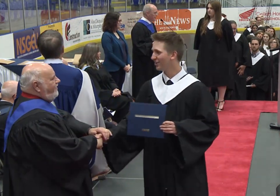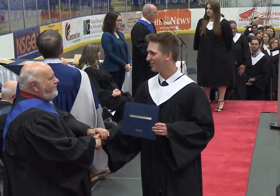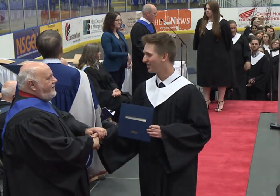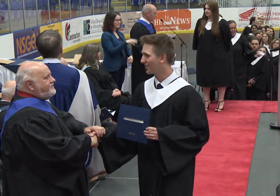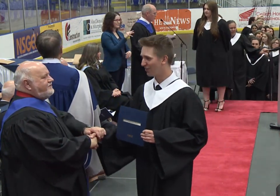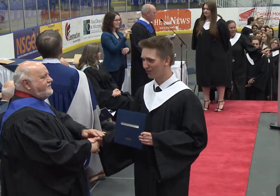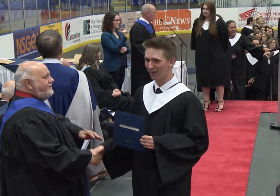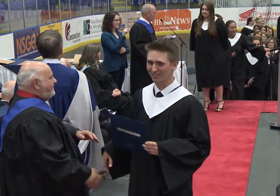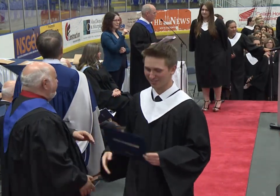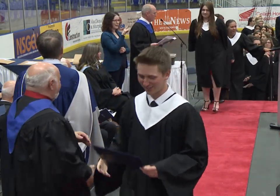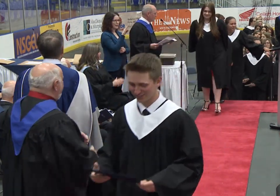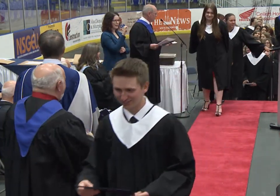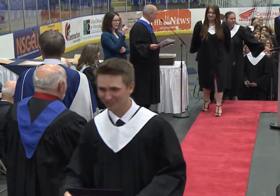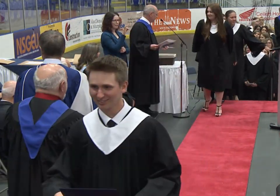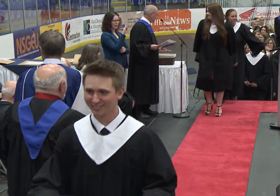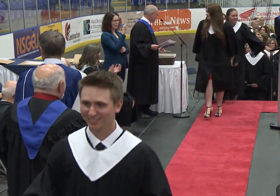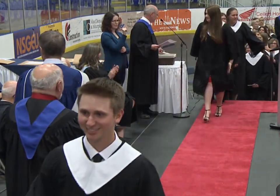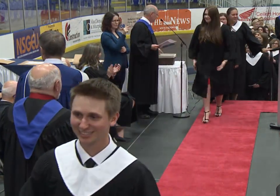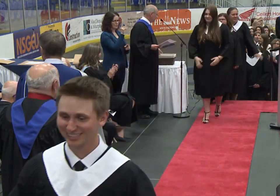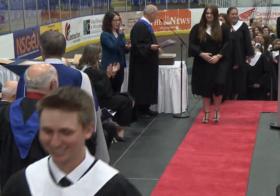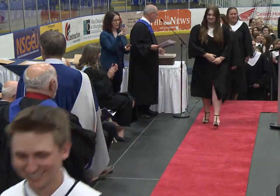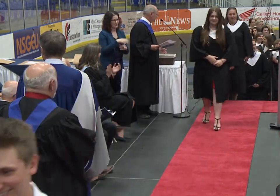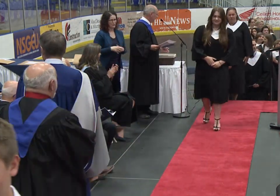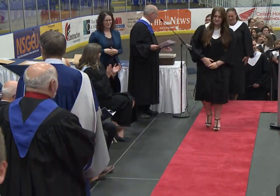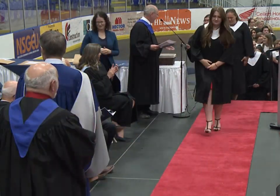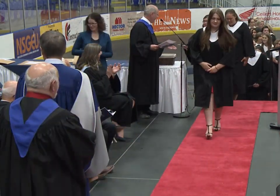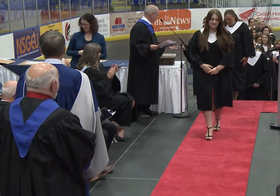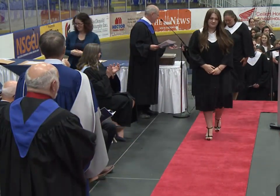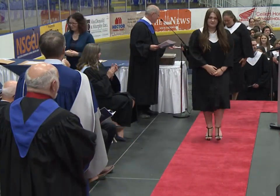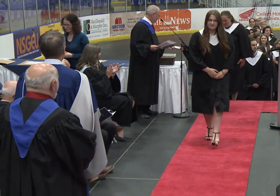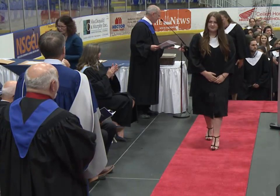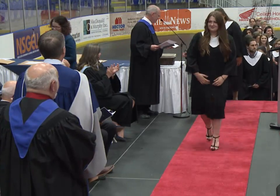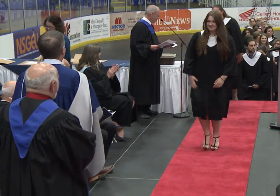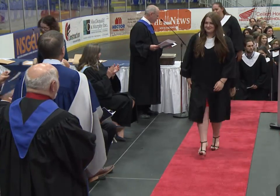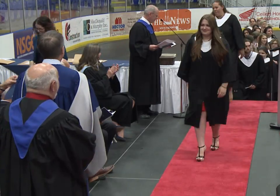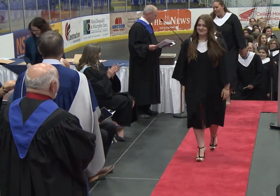Maddie Fleming with honors.